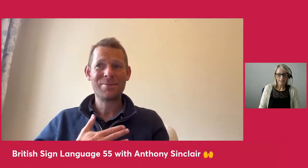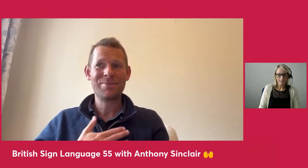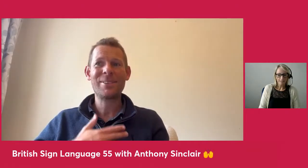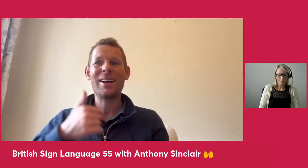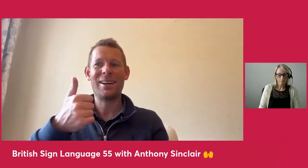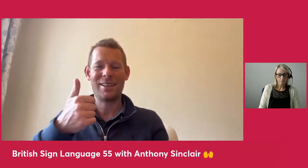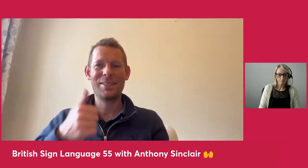Like,